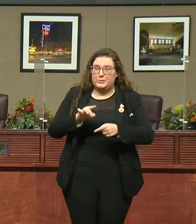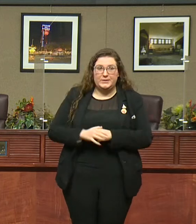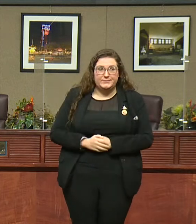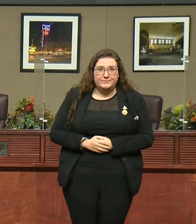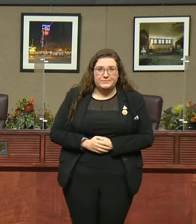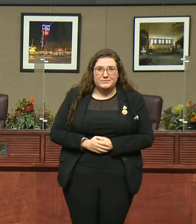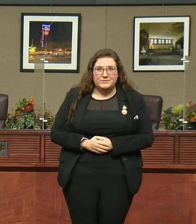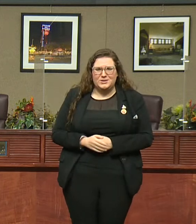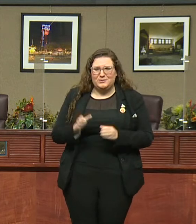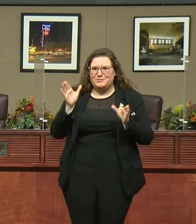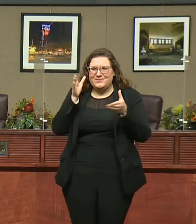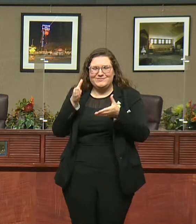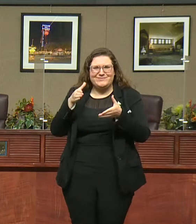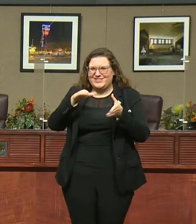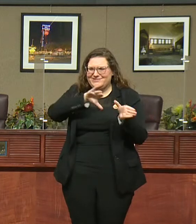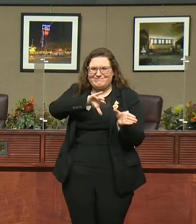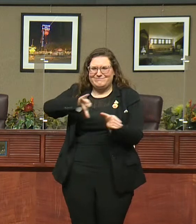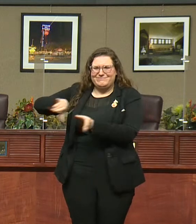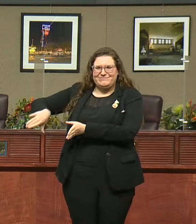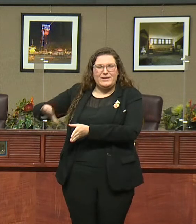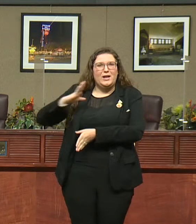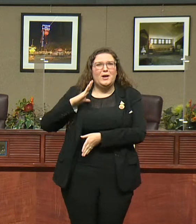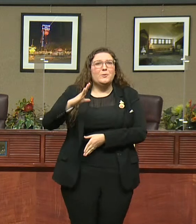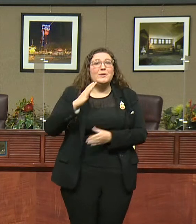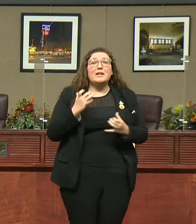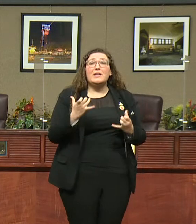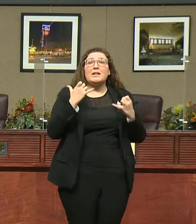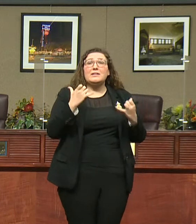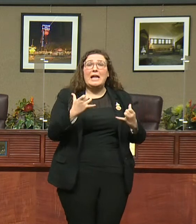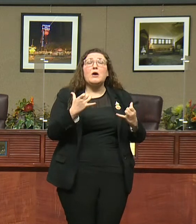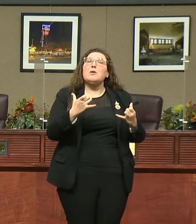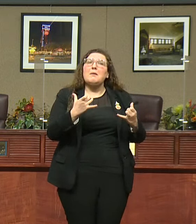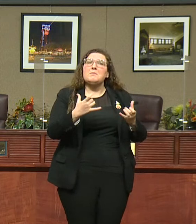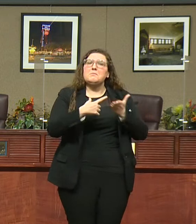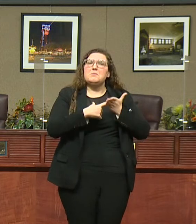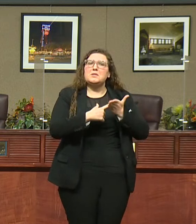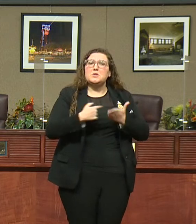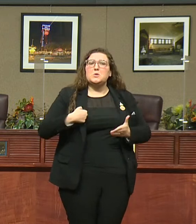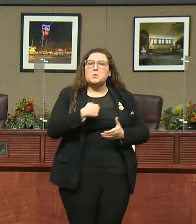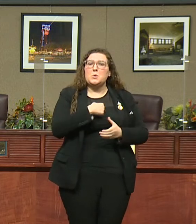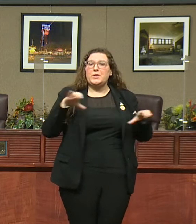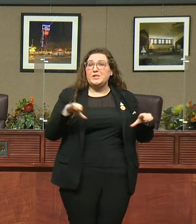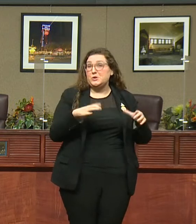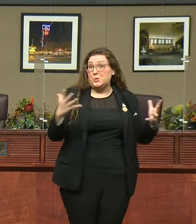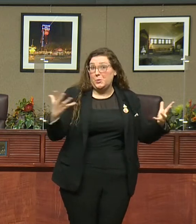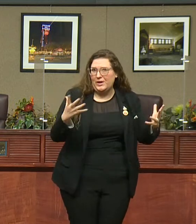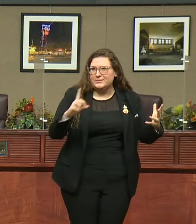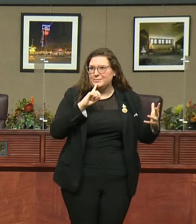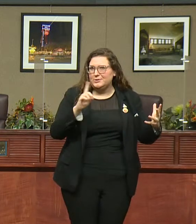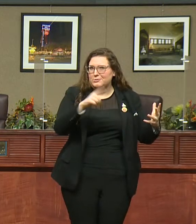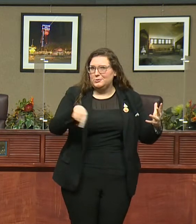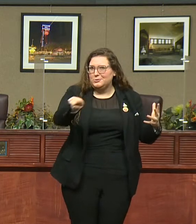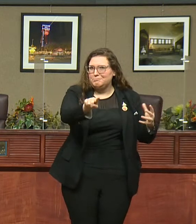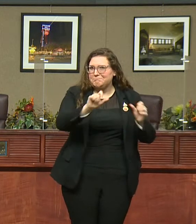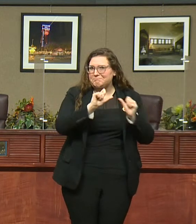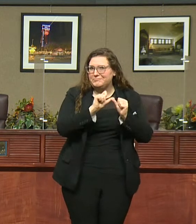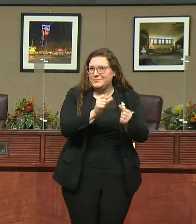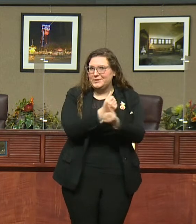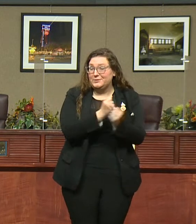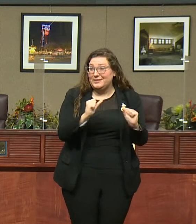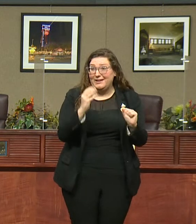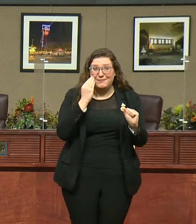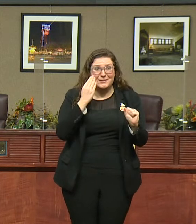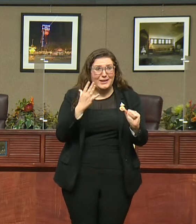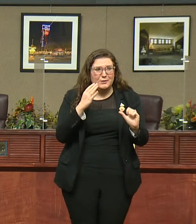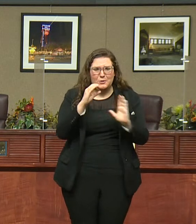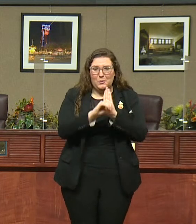focusing on that today, I thought I would highlight a few of the things that we can do safely And we're very fortunate to live here in